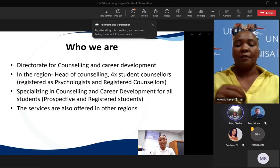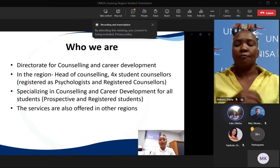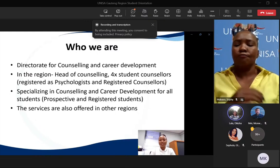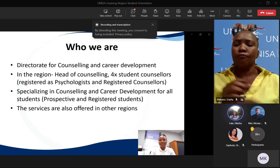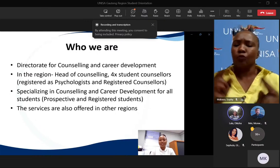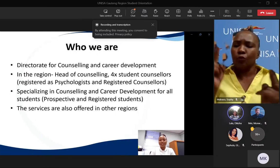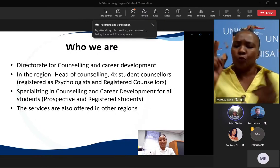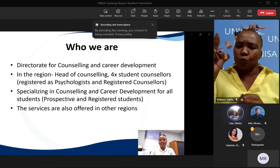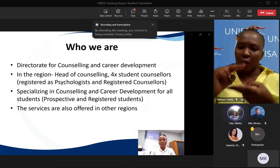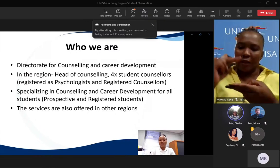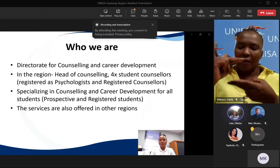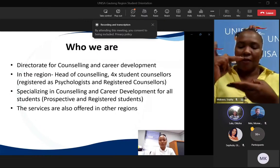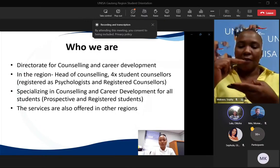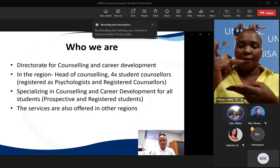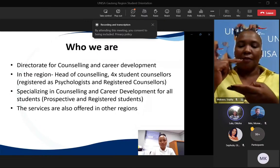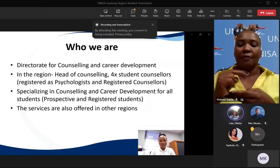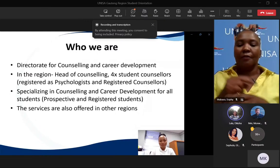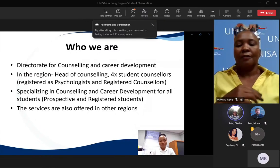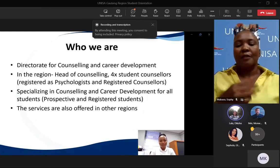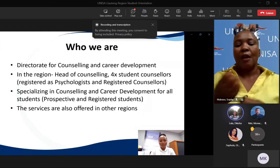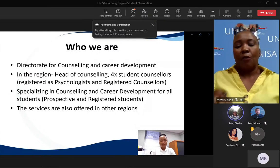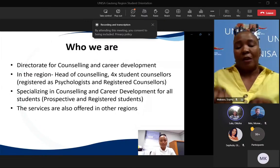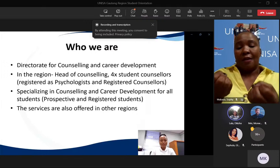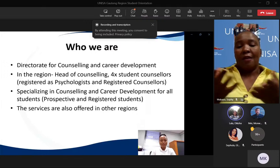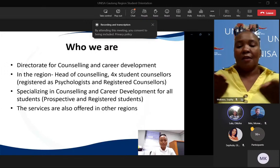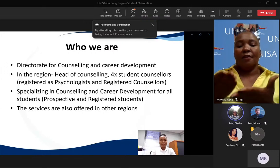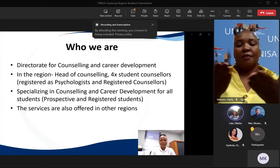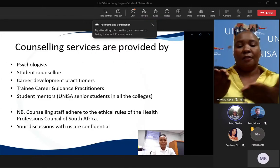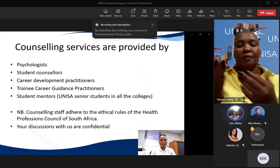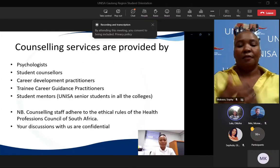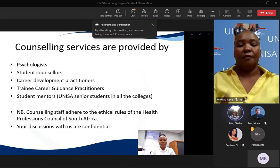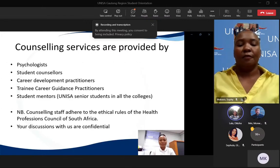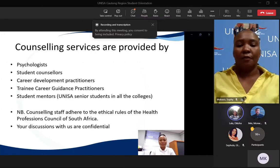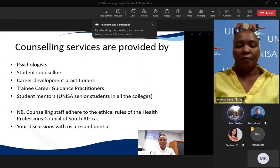through the services that we offer